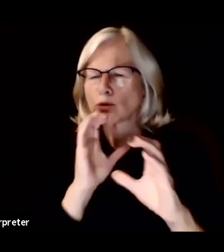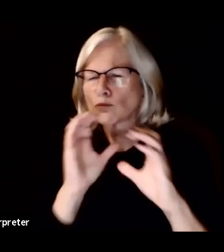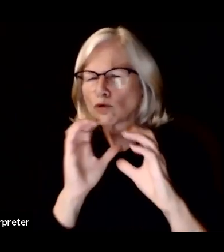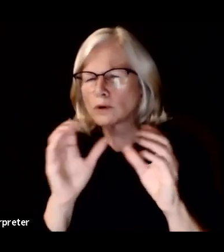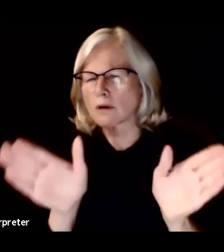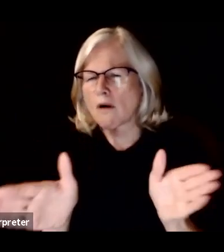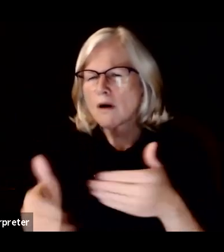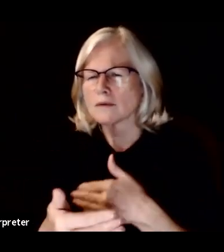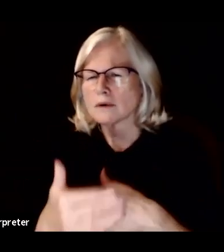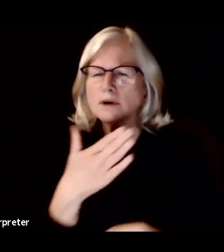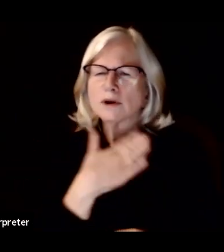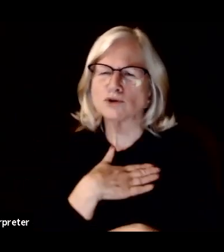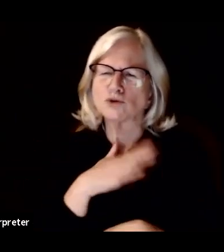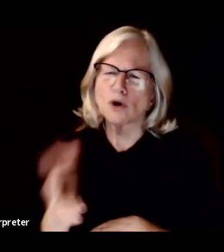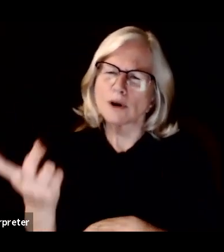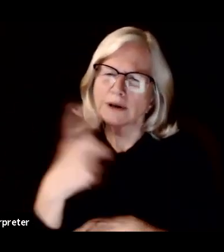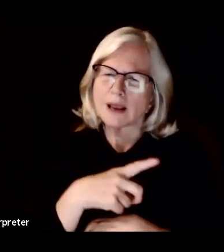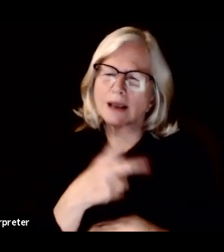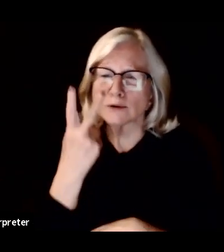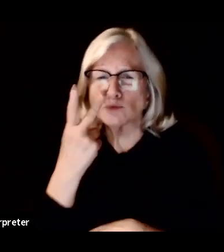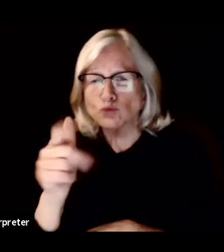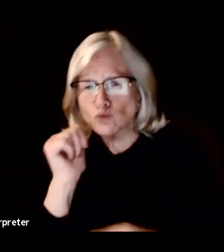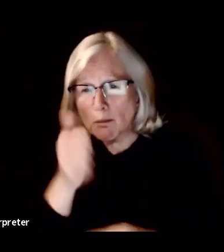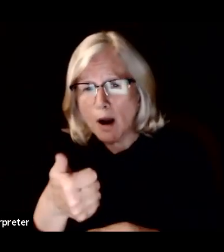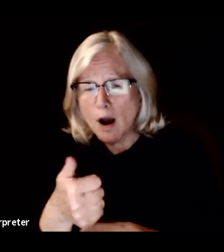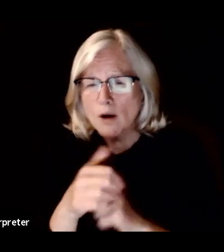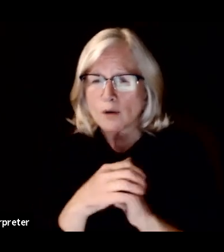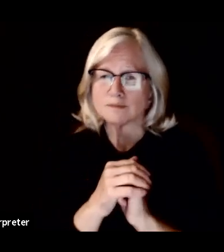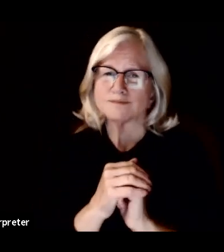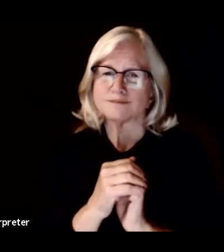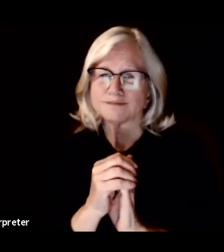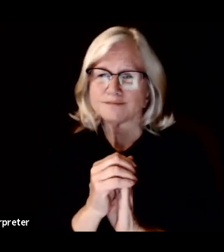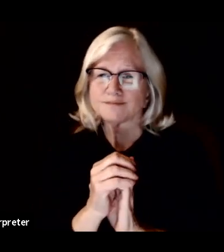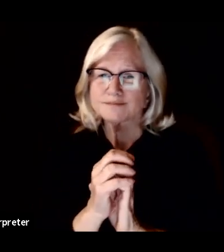tomorrow. Thank you, Speaker. That was state health leaders with the latest information on COVID-19.